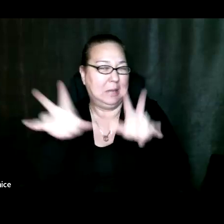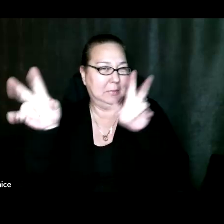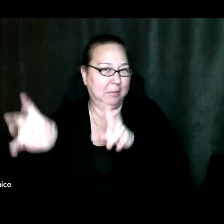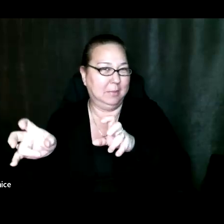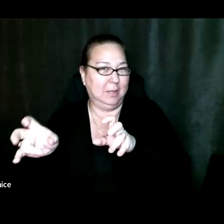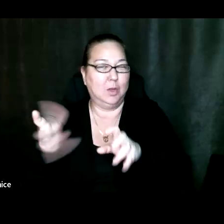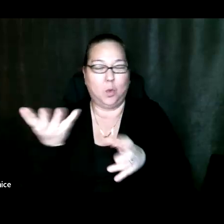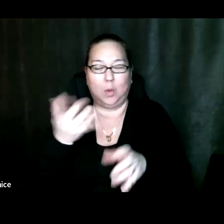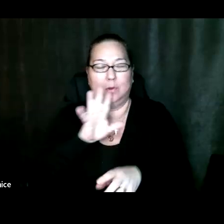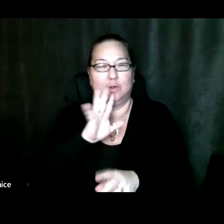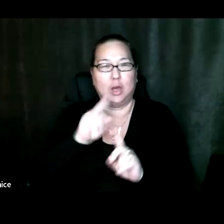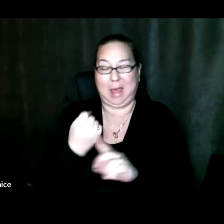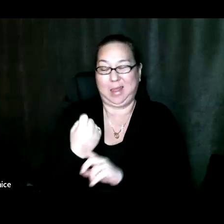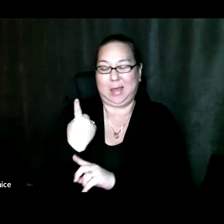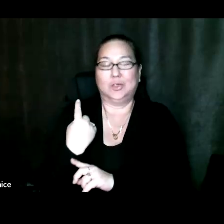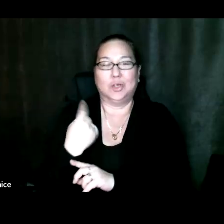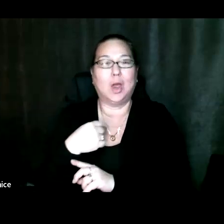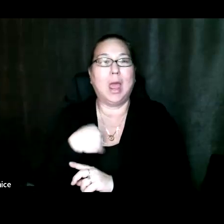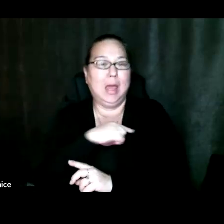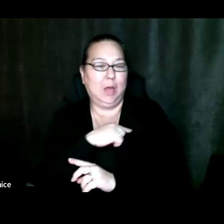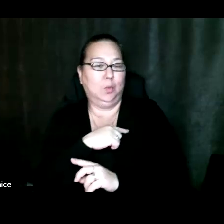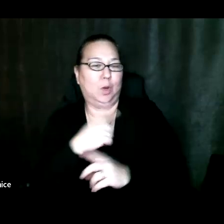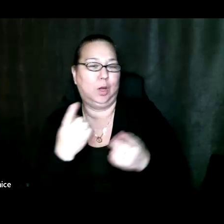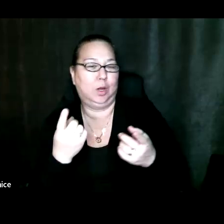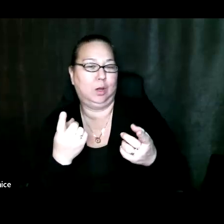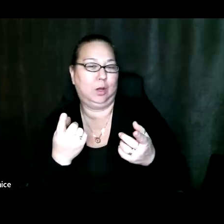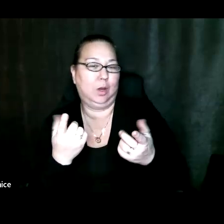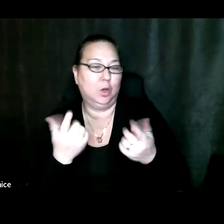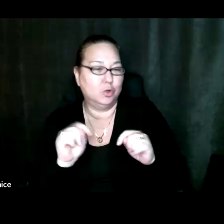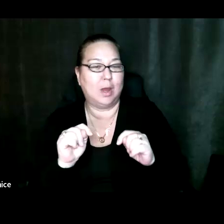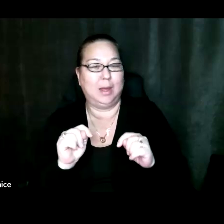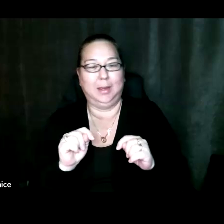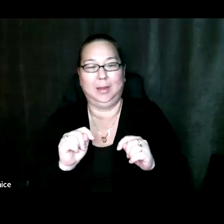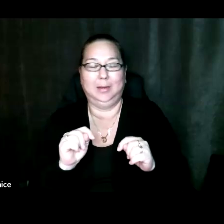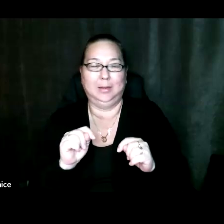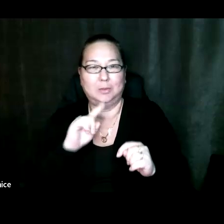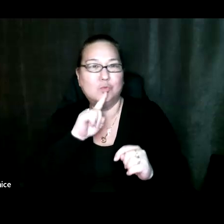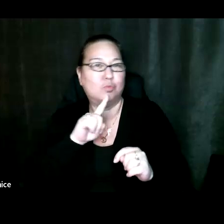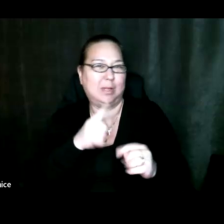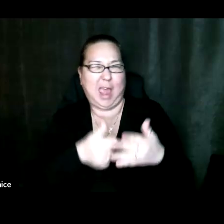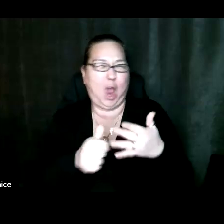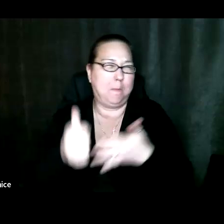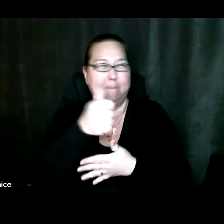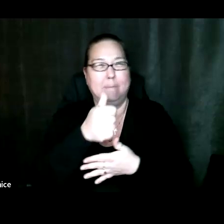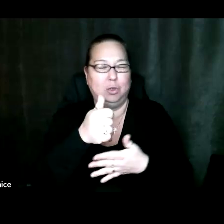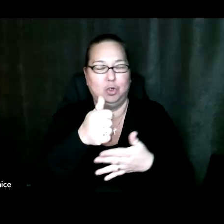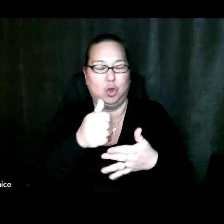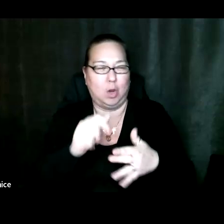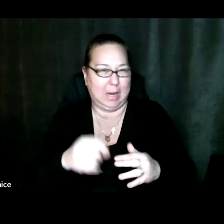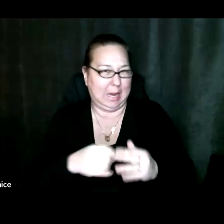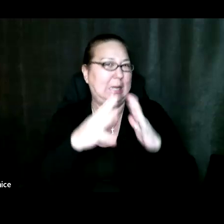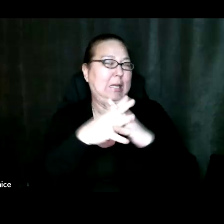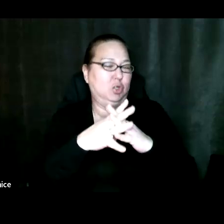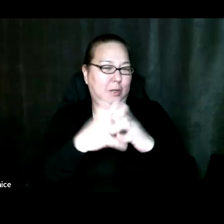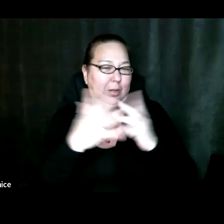the major initiatives we're working on in the district. And this is because our major initiatives are the same, right? We are still working to roll out these